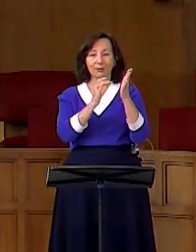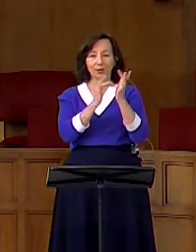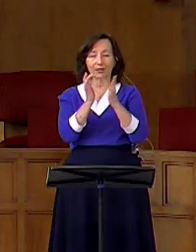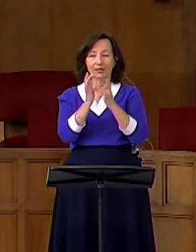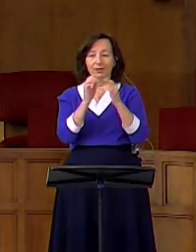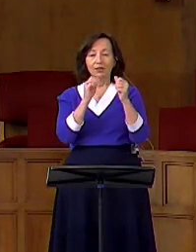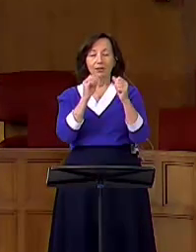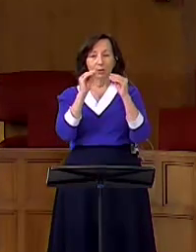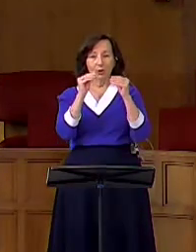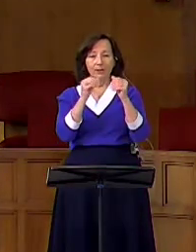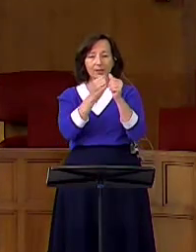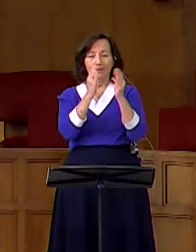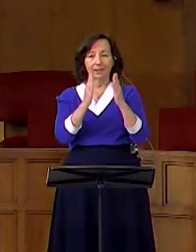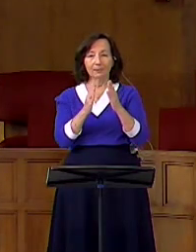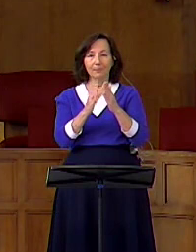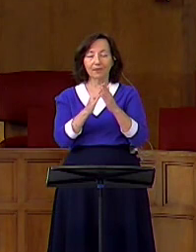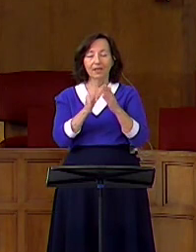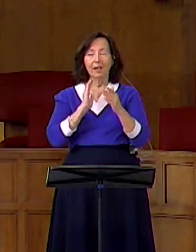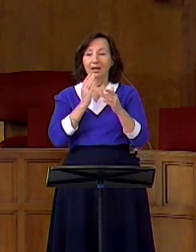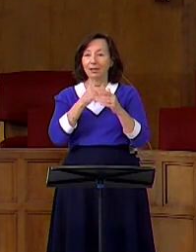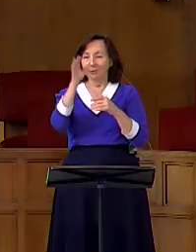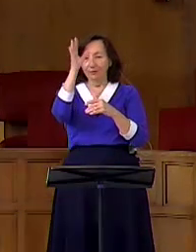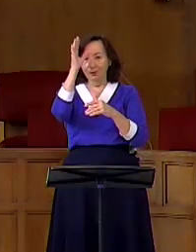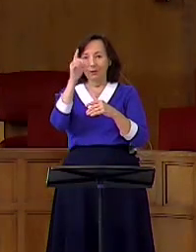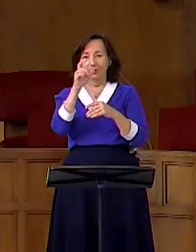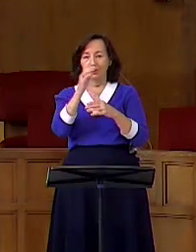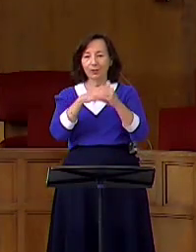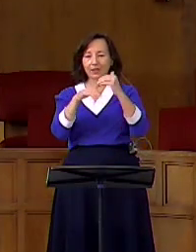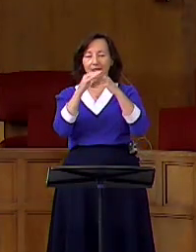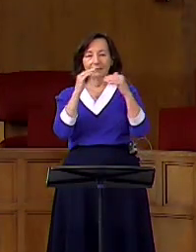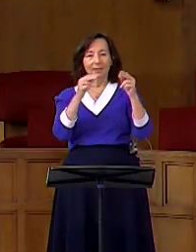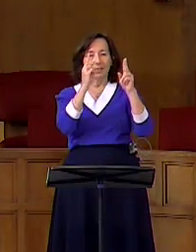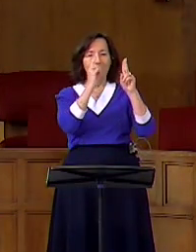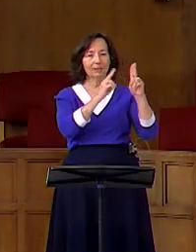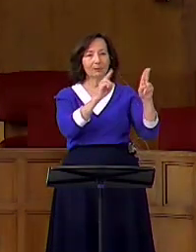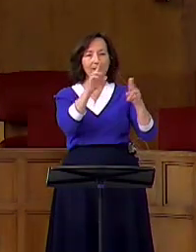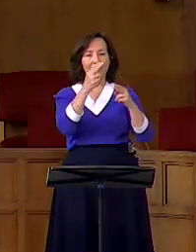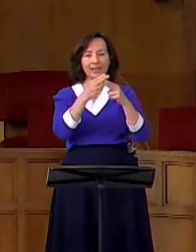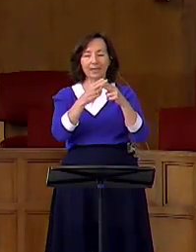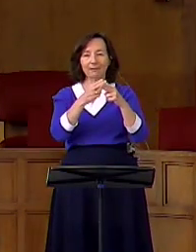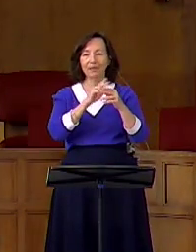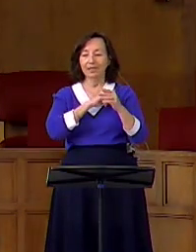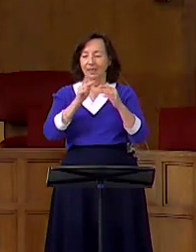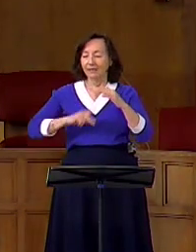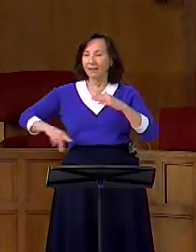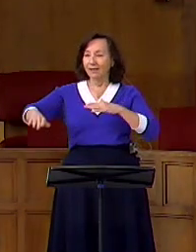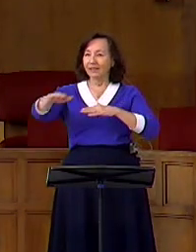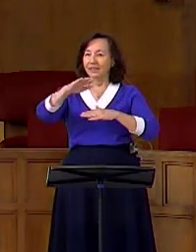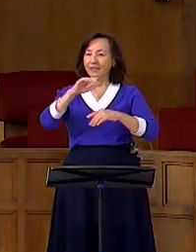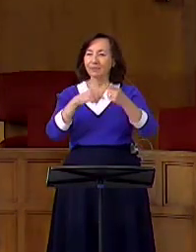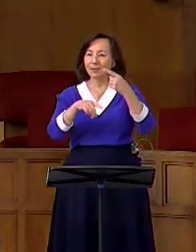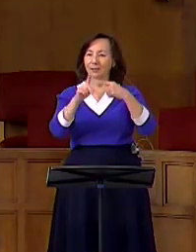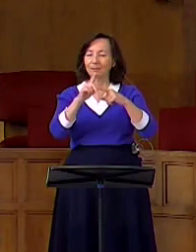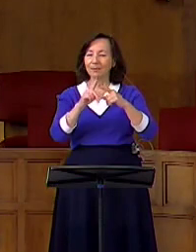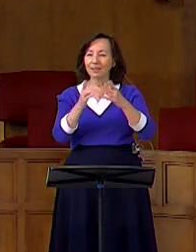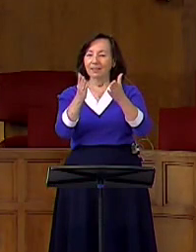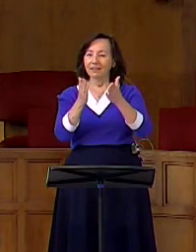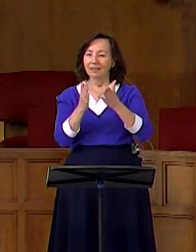pray. Our Father, who art in heaven, hallowed be thy name. Thy kingdom